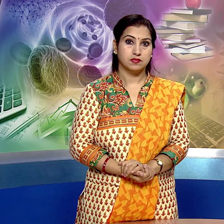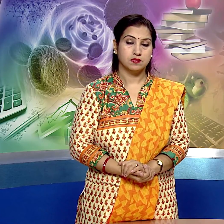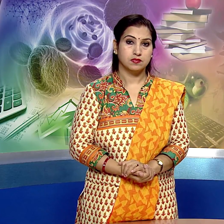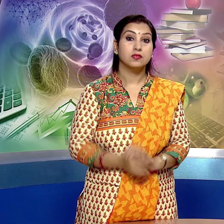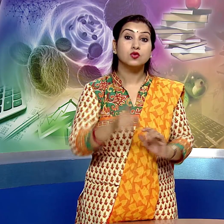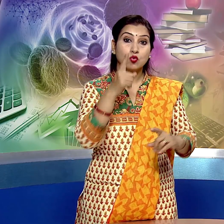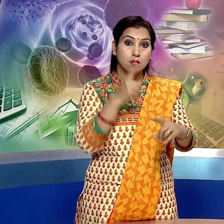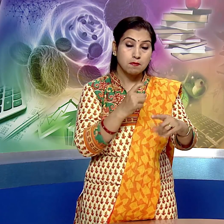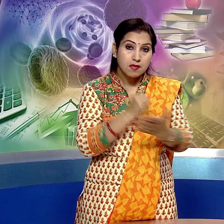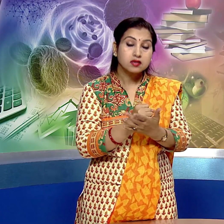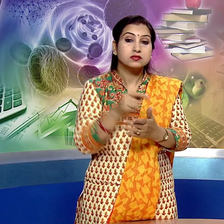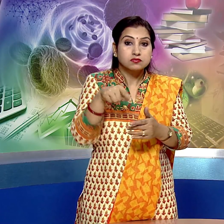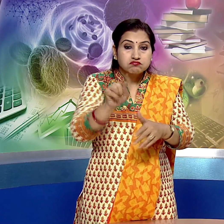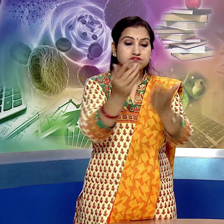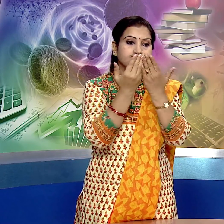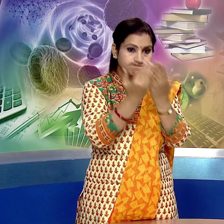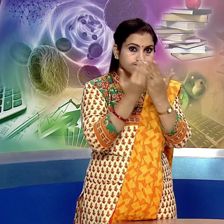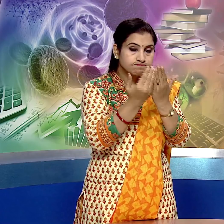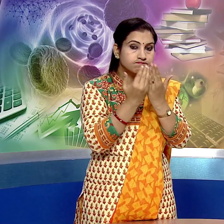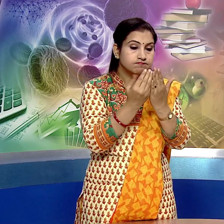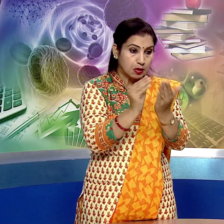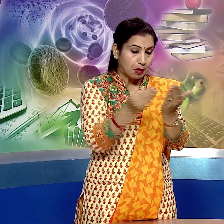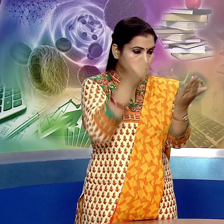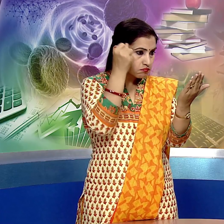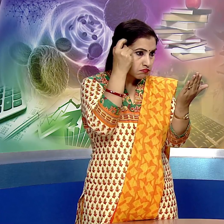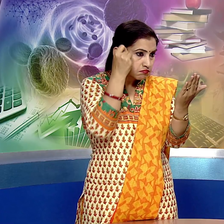You must study yourself for better understanding.